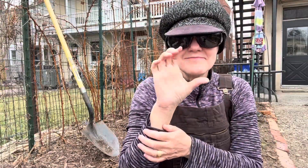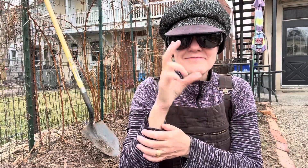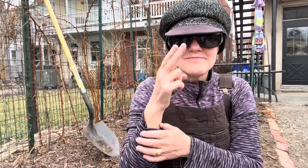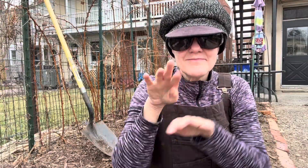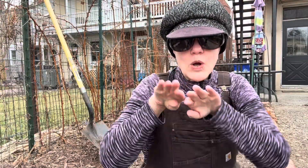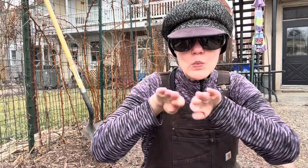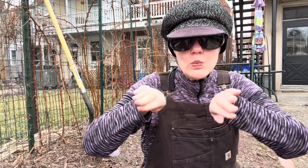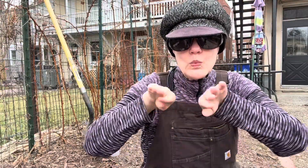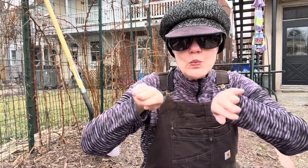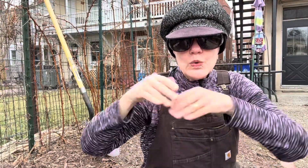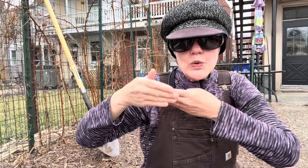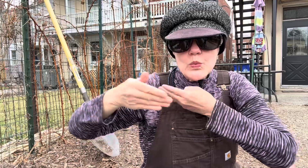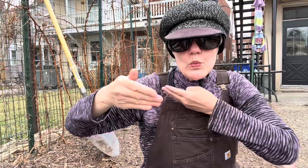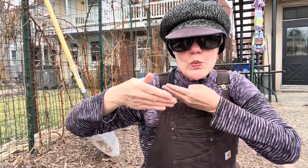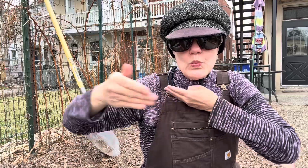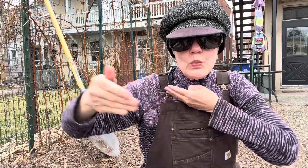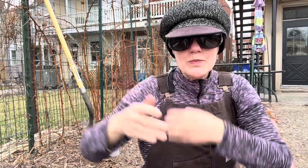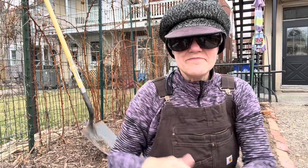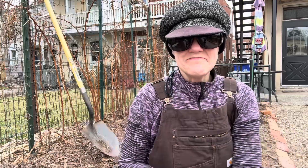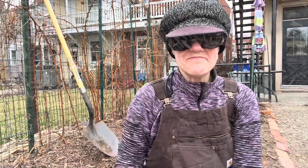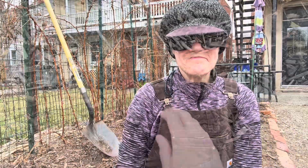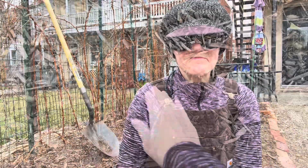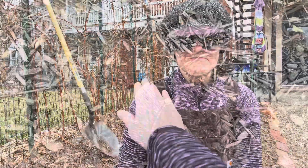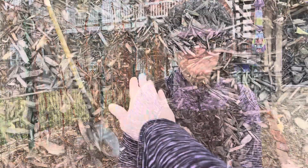First, I need to move an area of mulch.